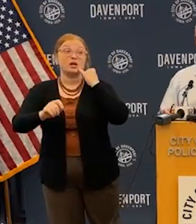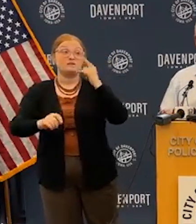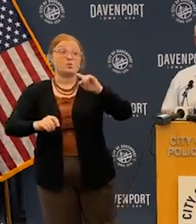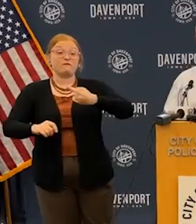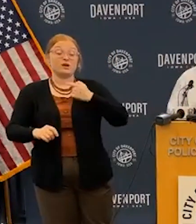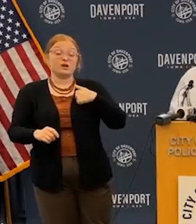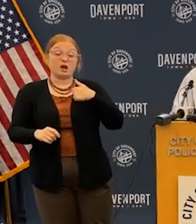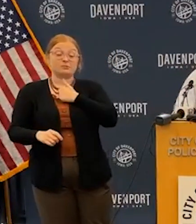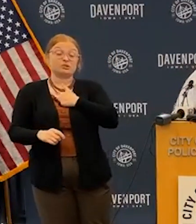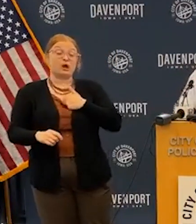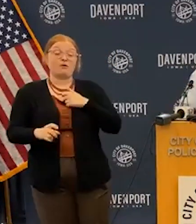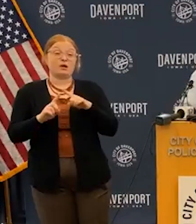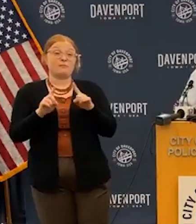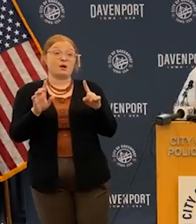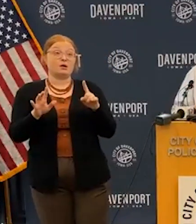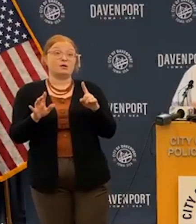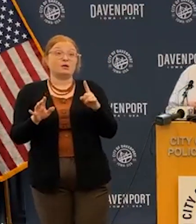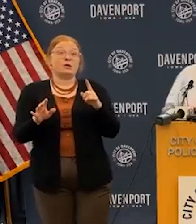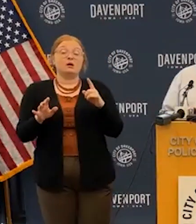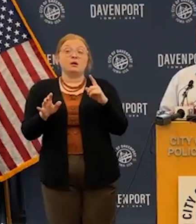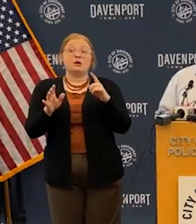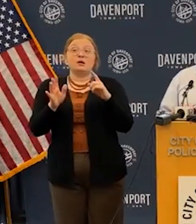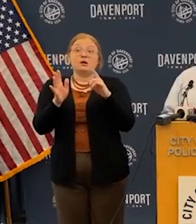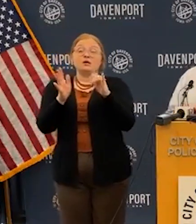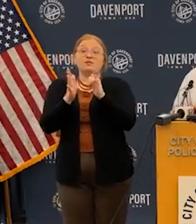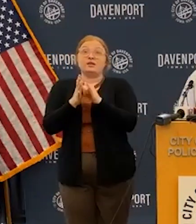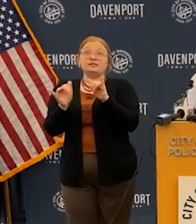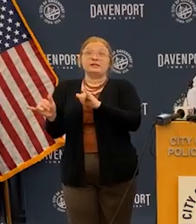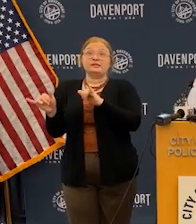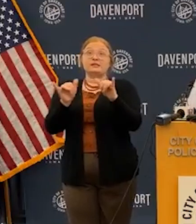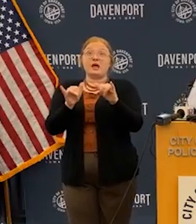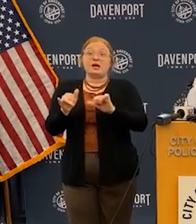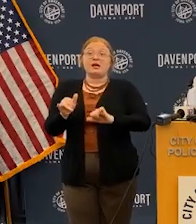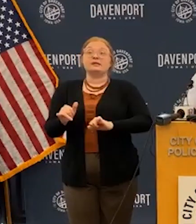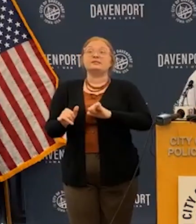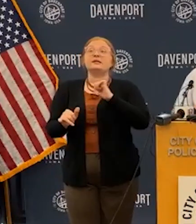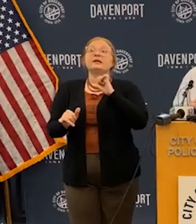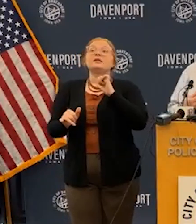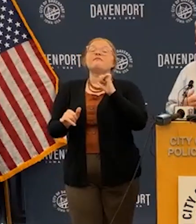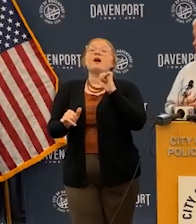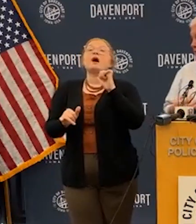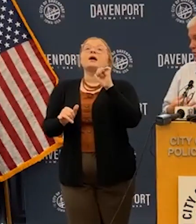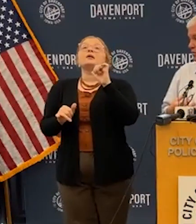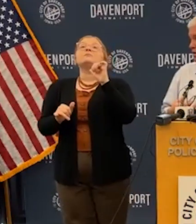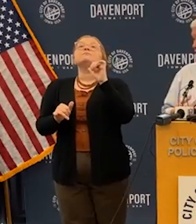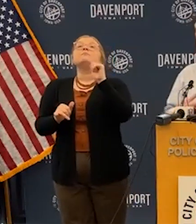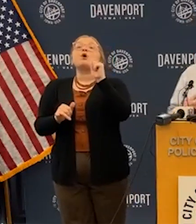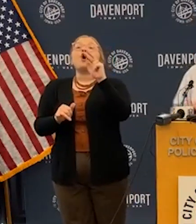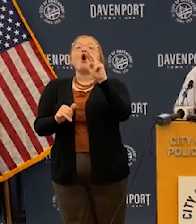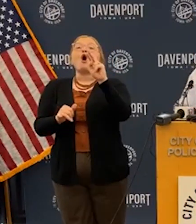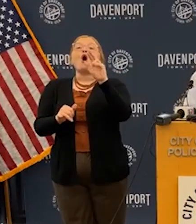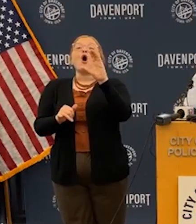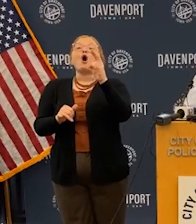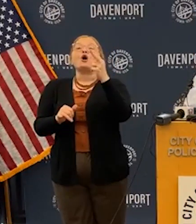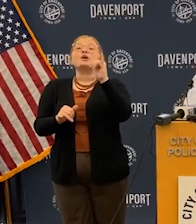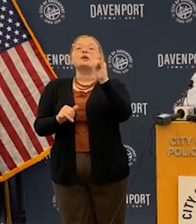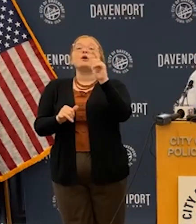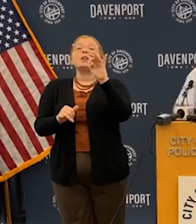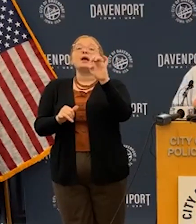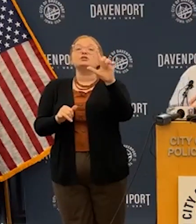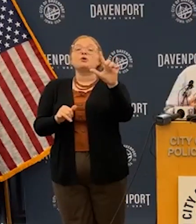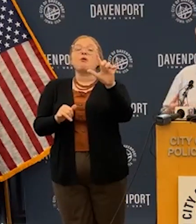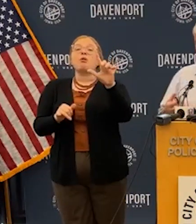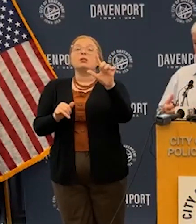a dignified archaeological, this is my view, archaeological type of thing where you're going to